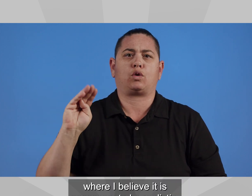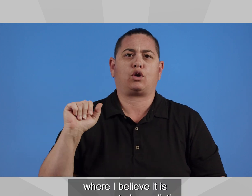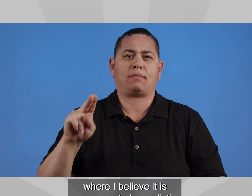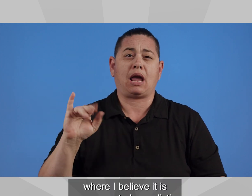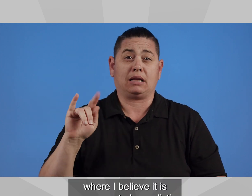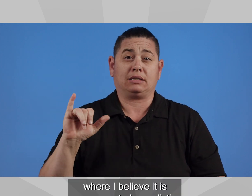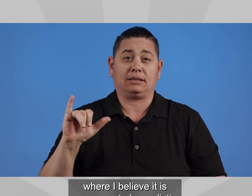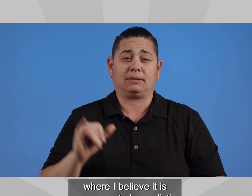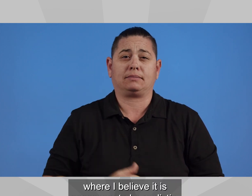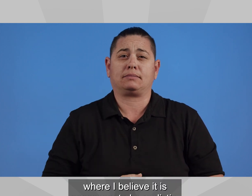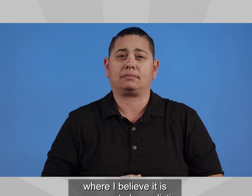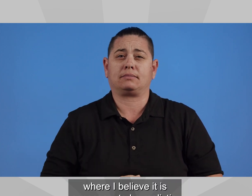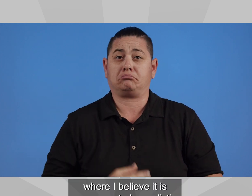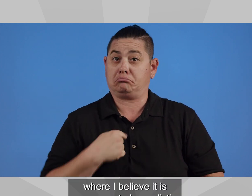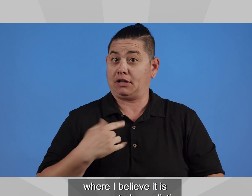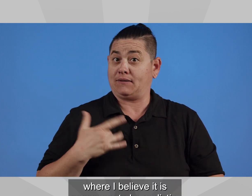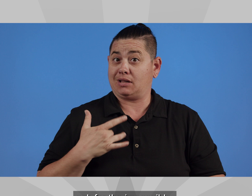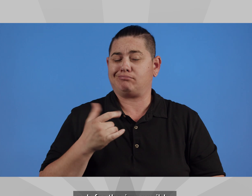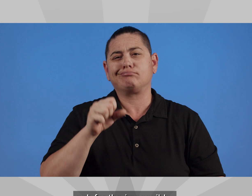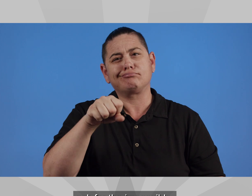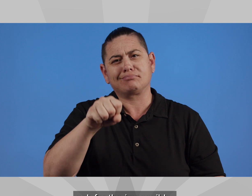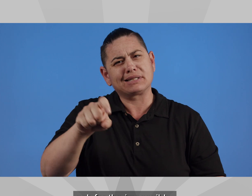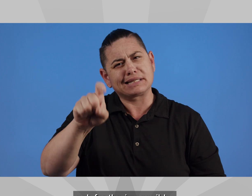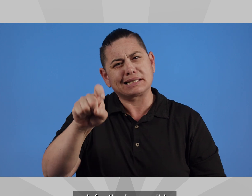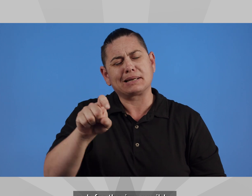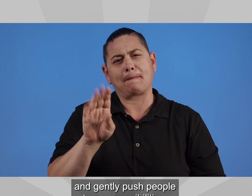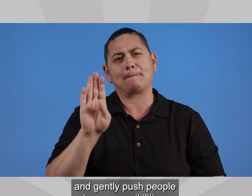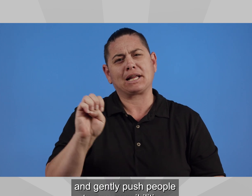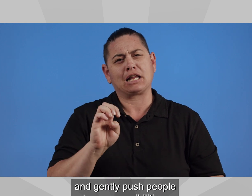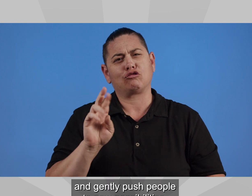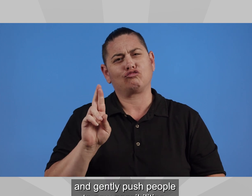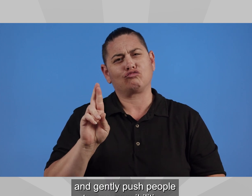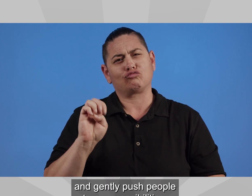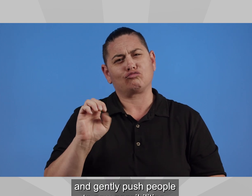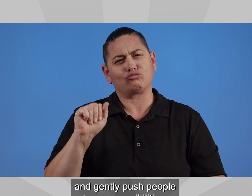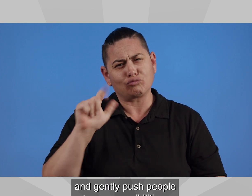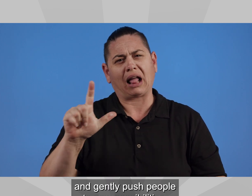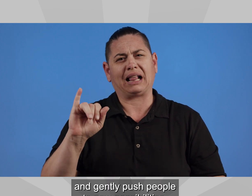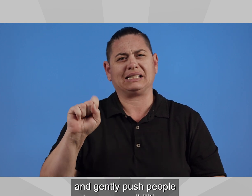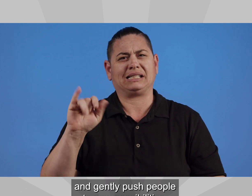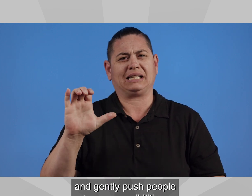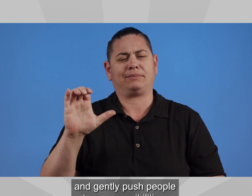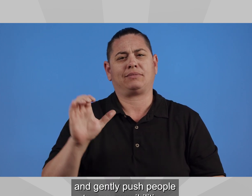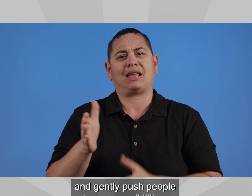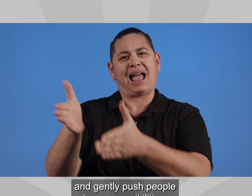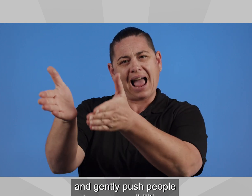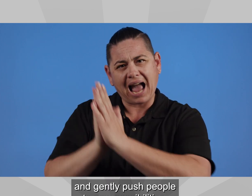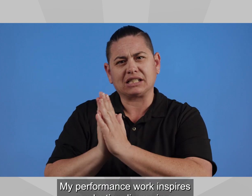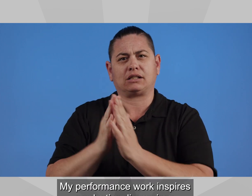Where I believe it is necessary to be realistic, ask for the impossible, and gently push people to new